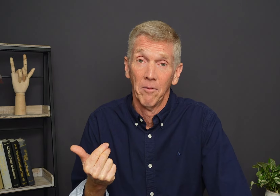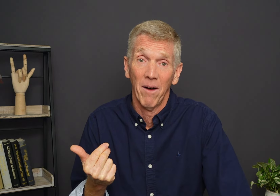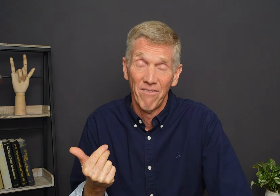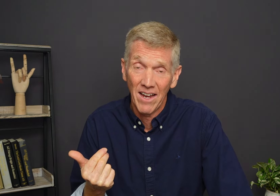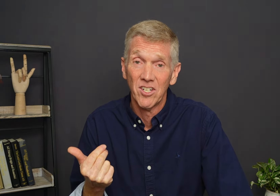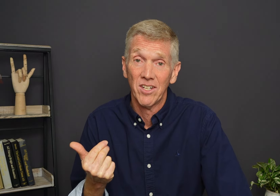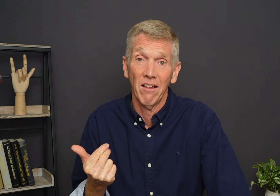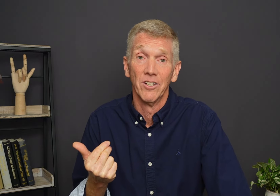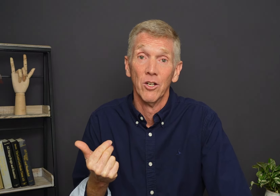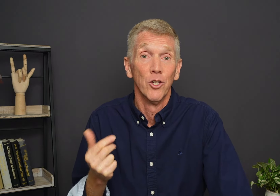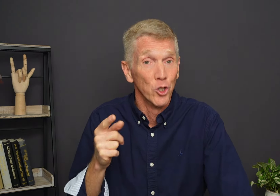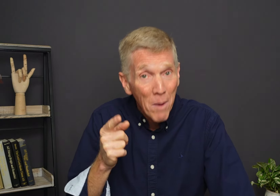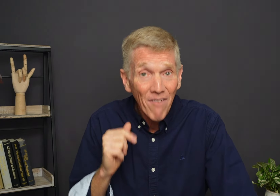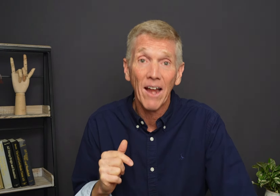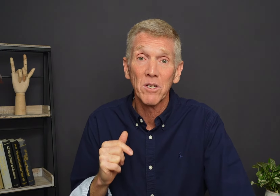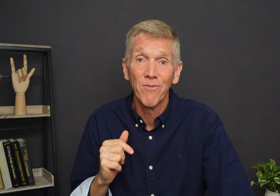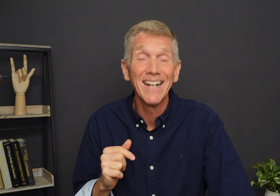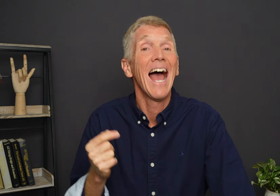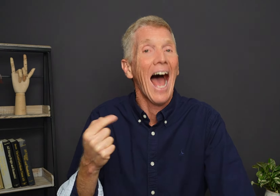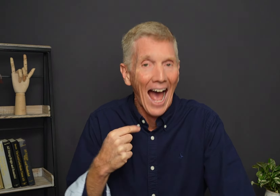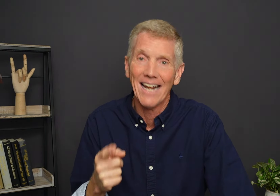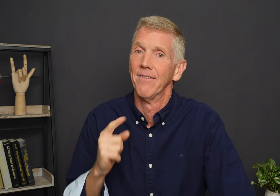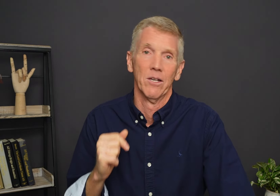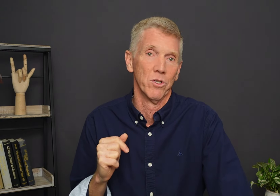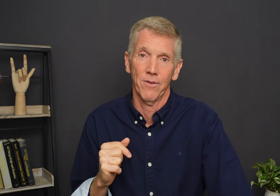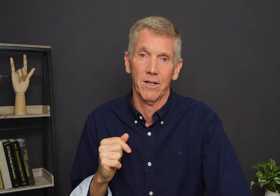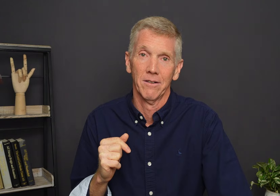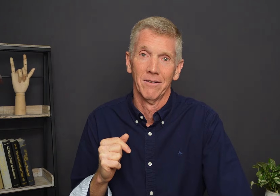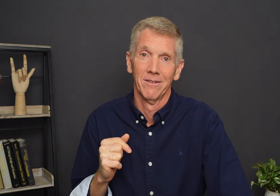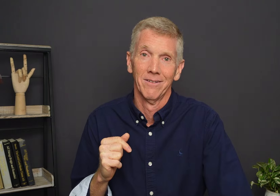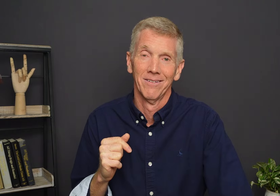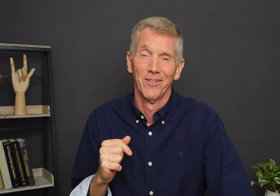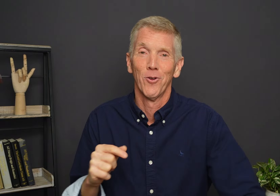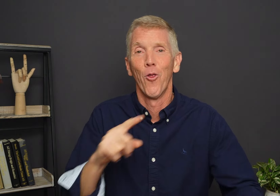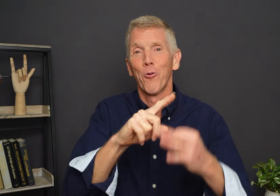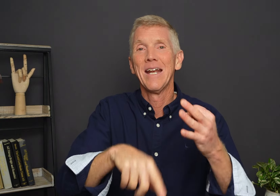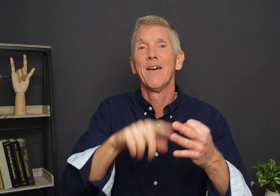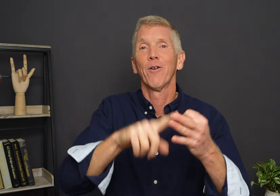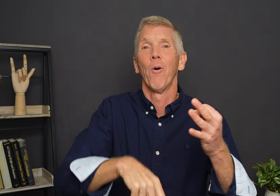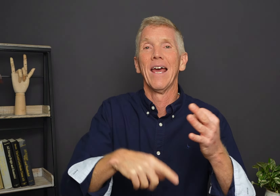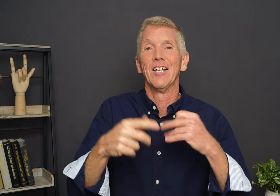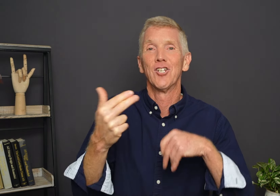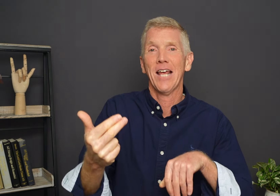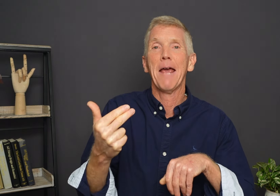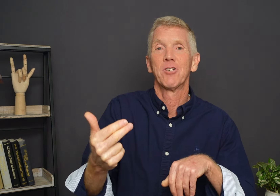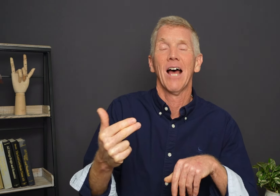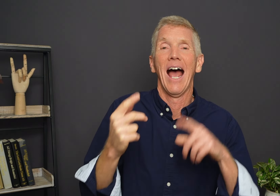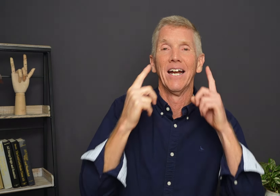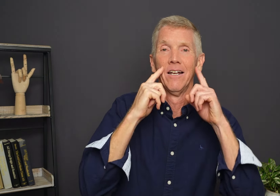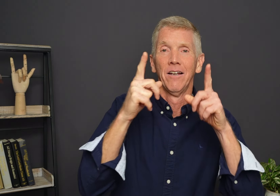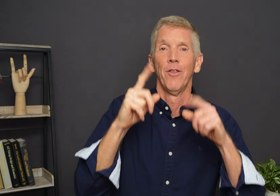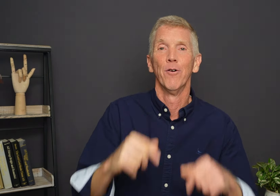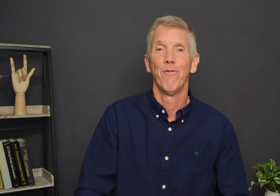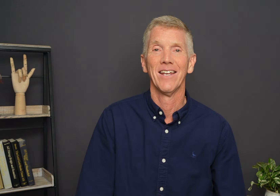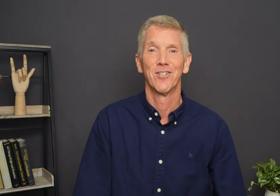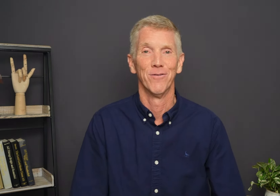my face is telling you, you may have thought it was funny. I didn't think it was funny. So 3 different ways, same sign, the face